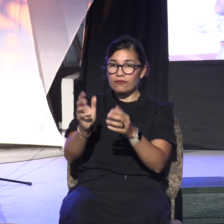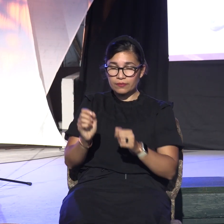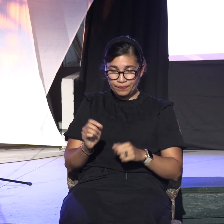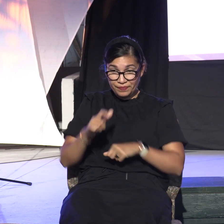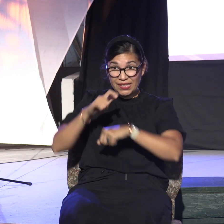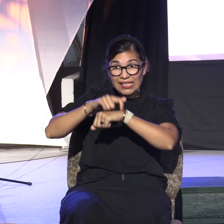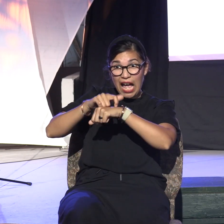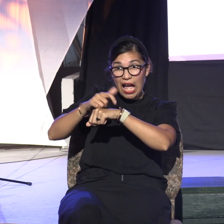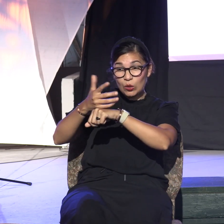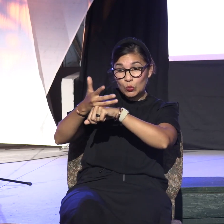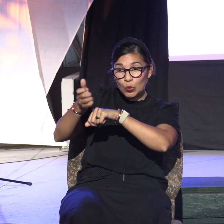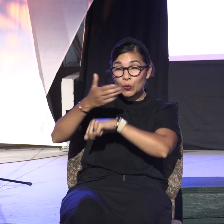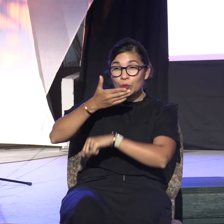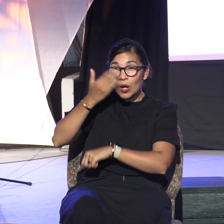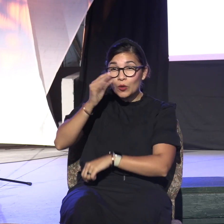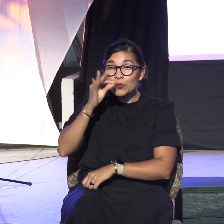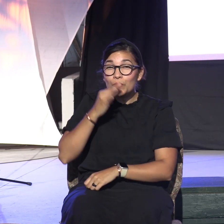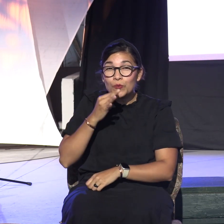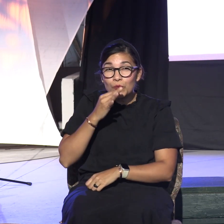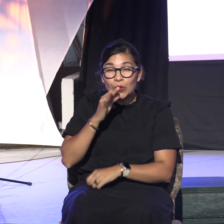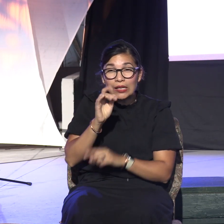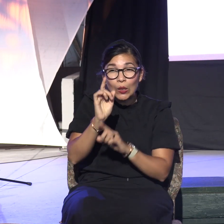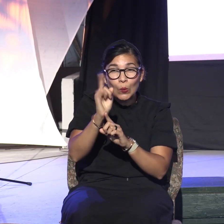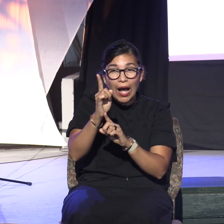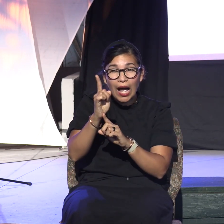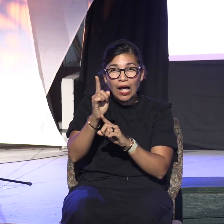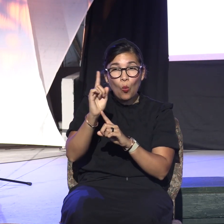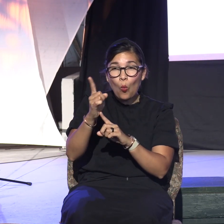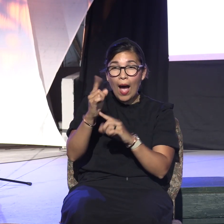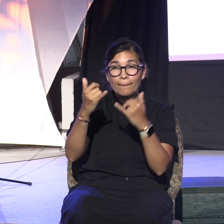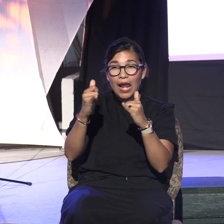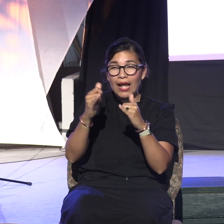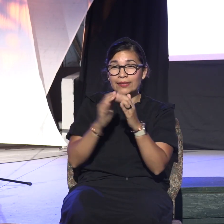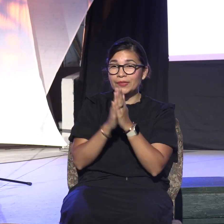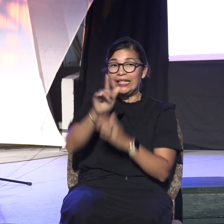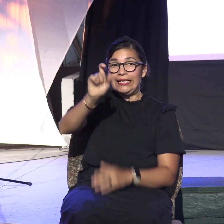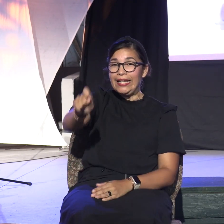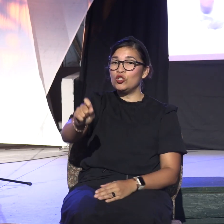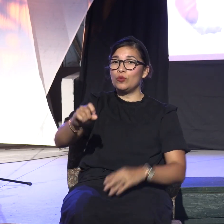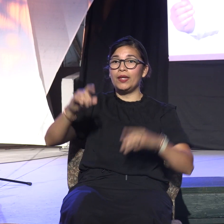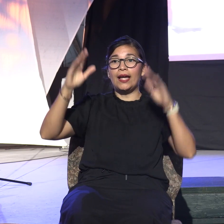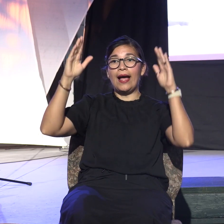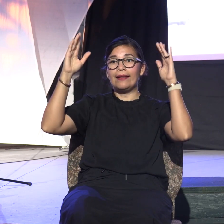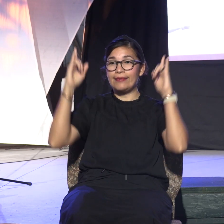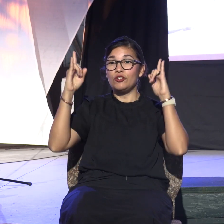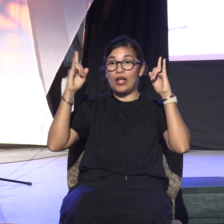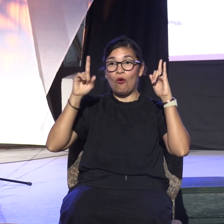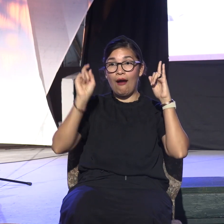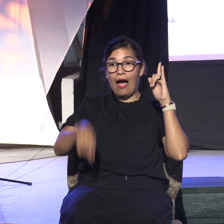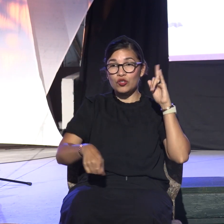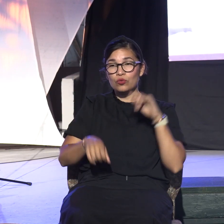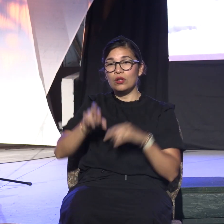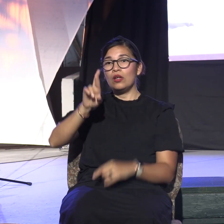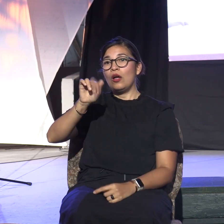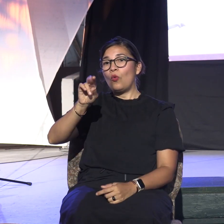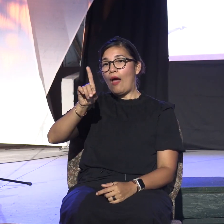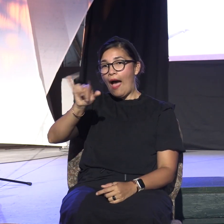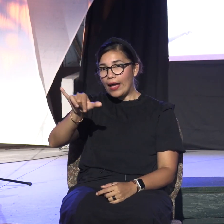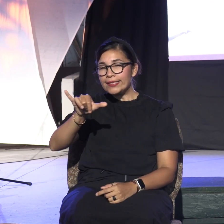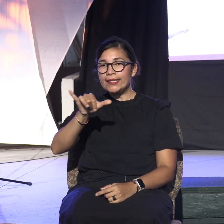Randy and the other seniors in the huddle, the coach told Randy, you can call the play. Whatever play you